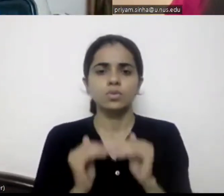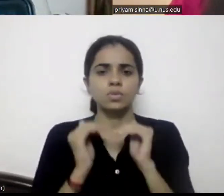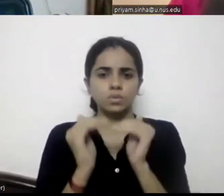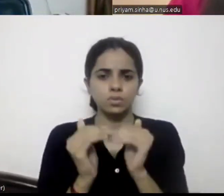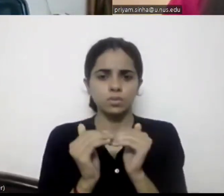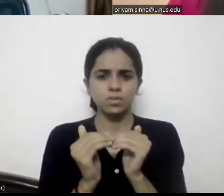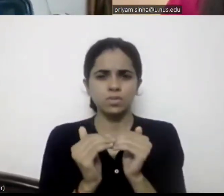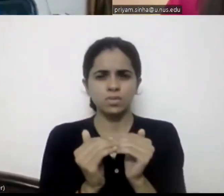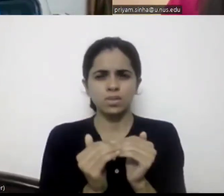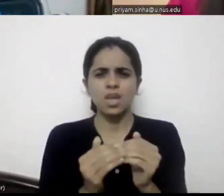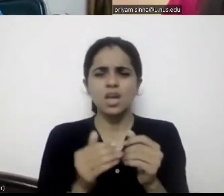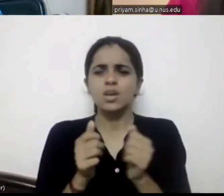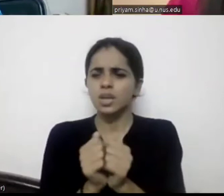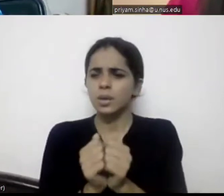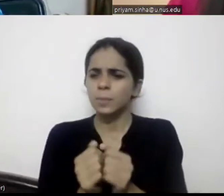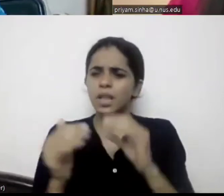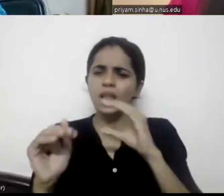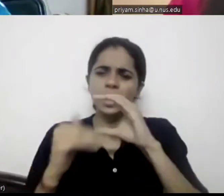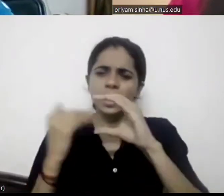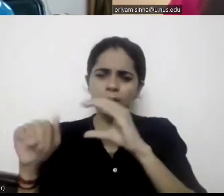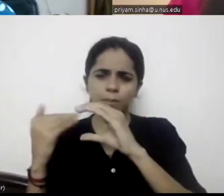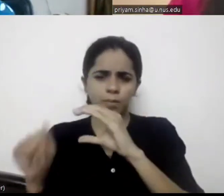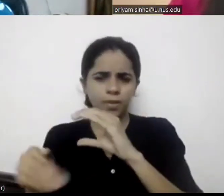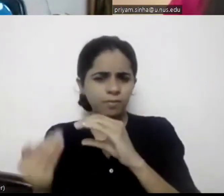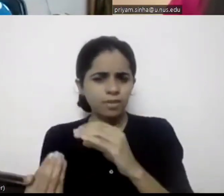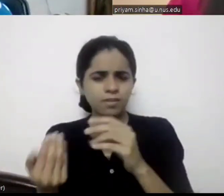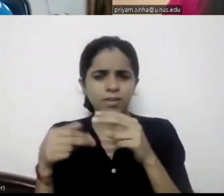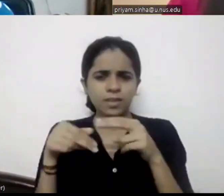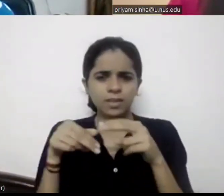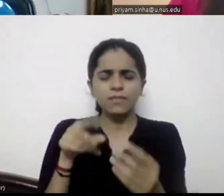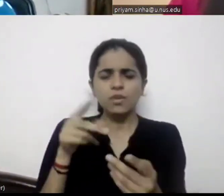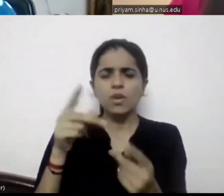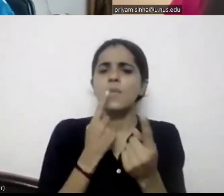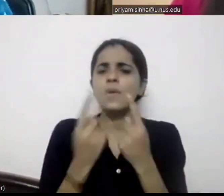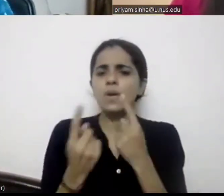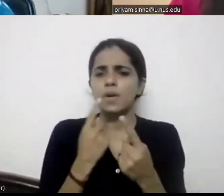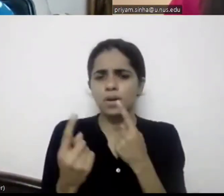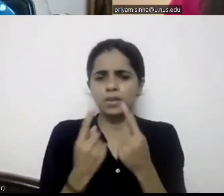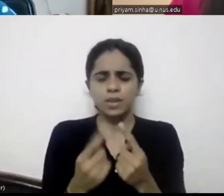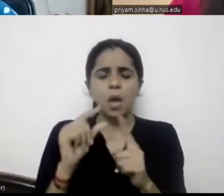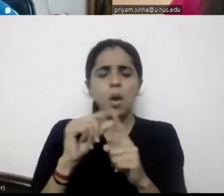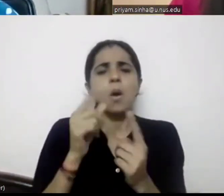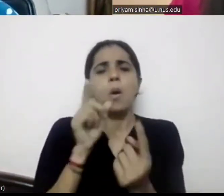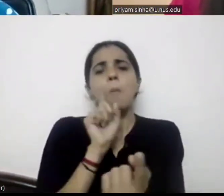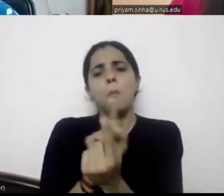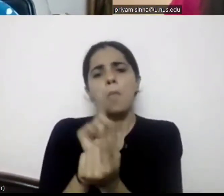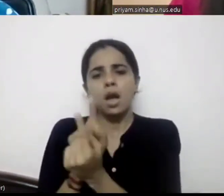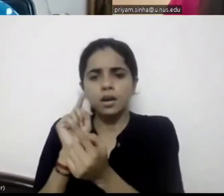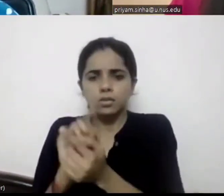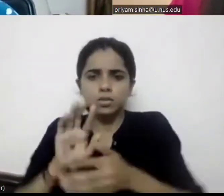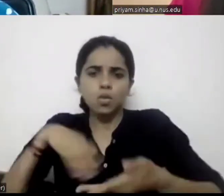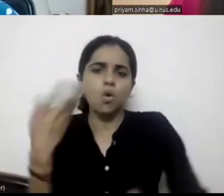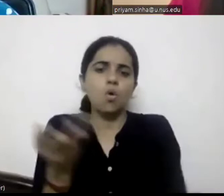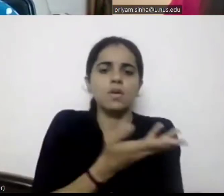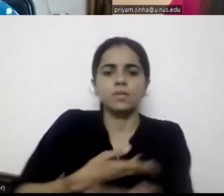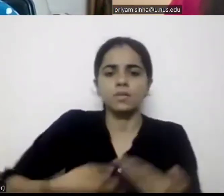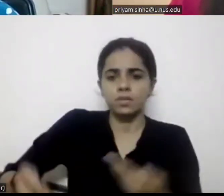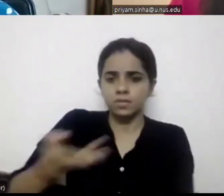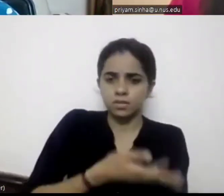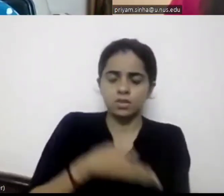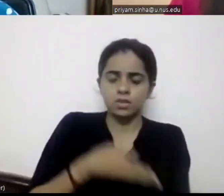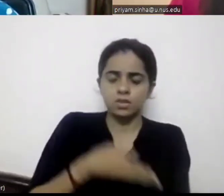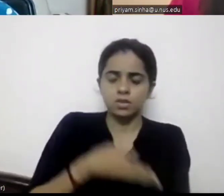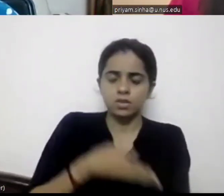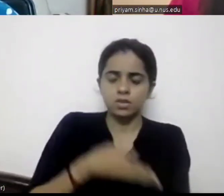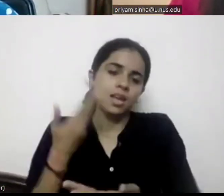So you can drop us an email and we can speak to you even in person and have these discussions, and we gain clarity